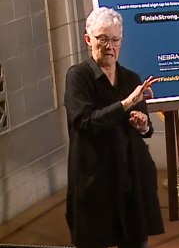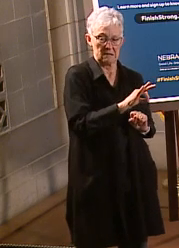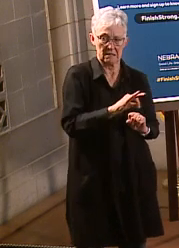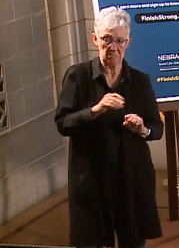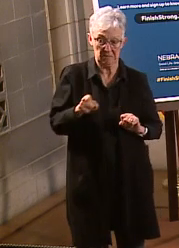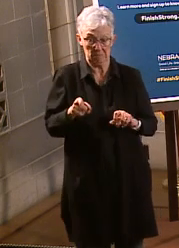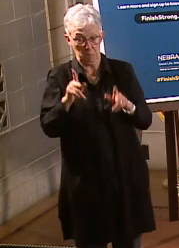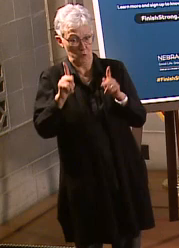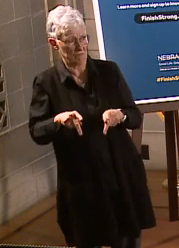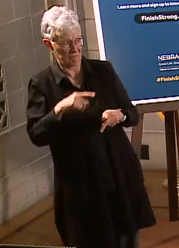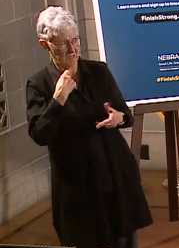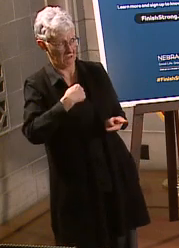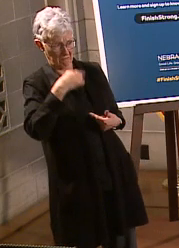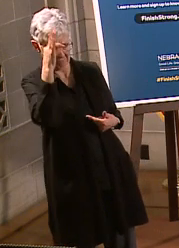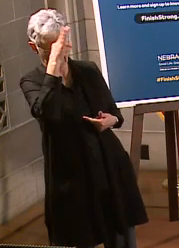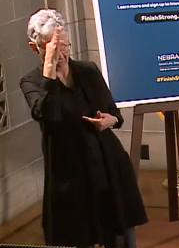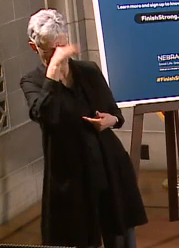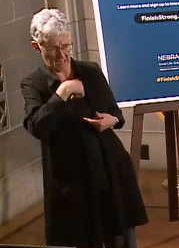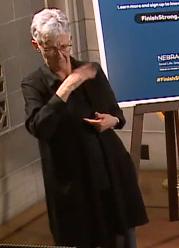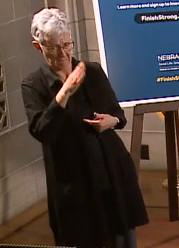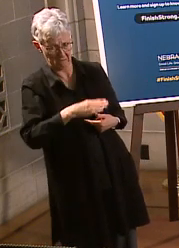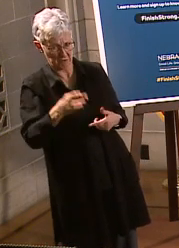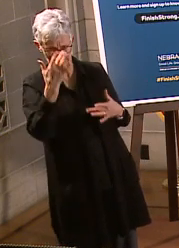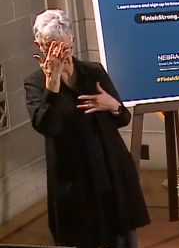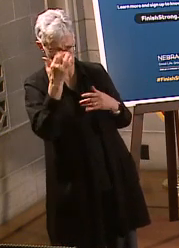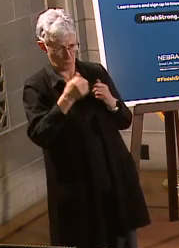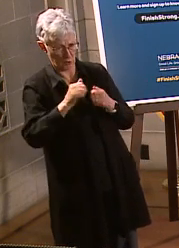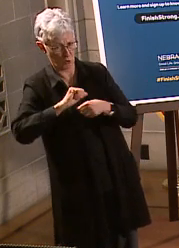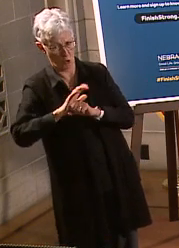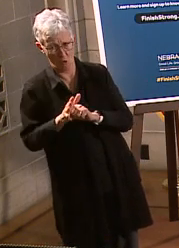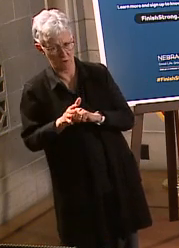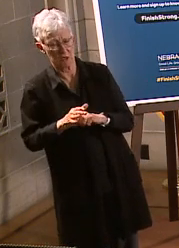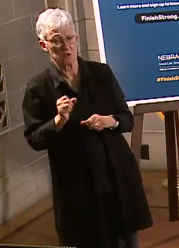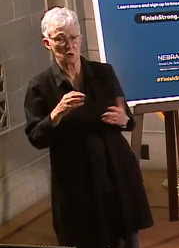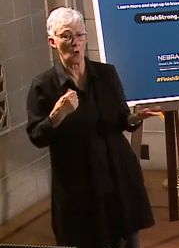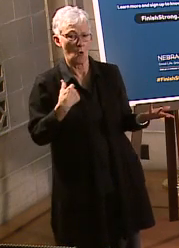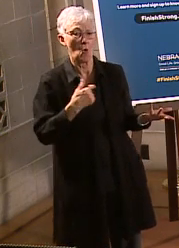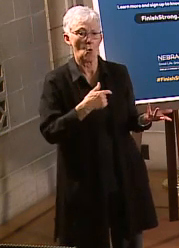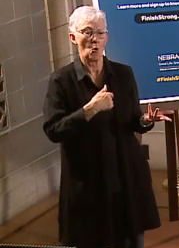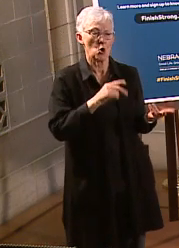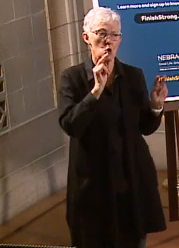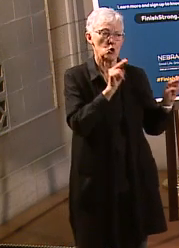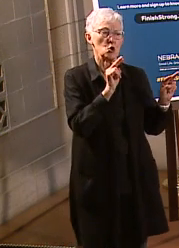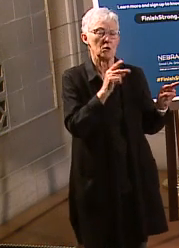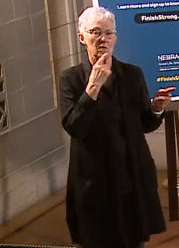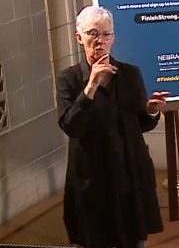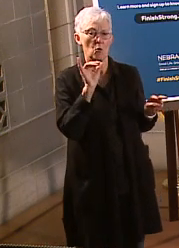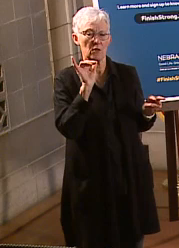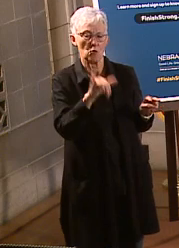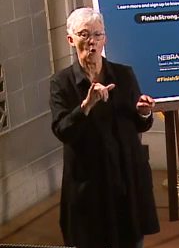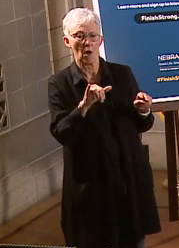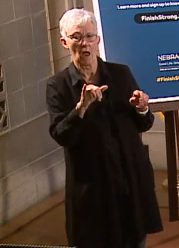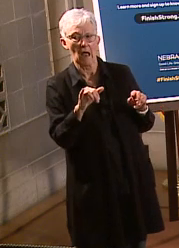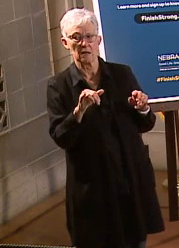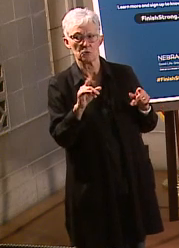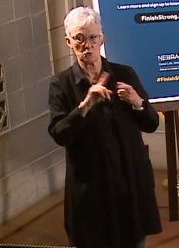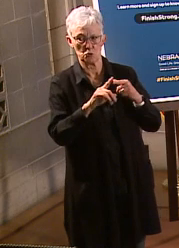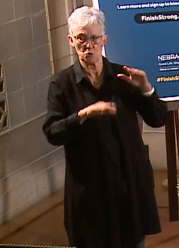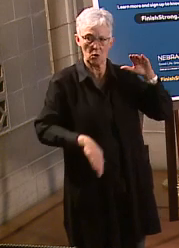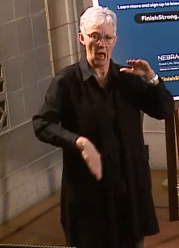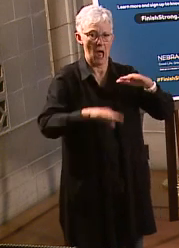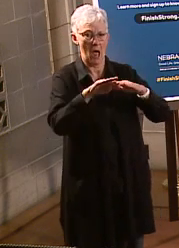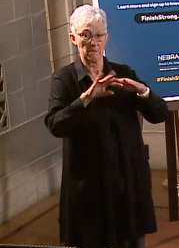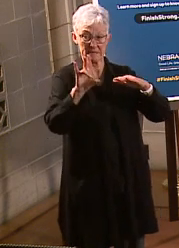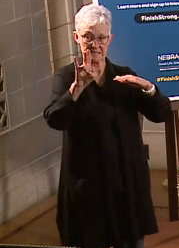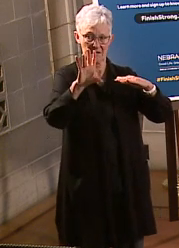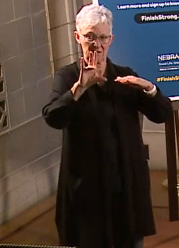we need about 60 or 70% immunity, maybe a little higher, 75%, in order to reach that herd immunity